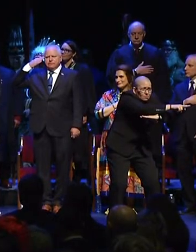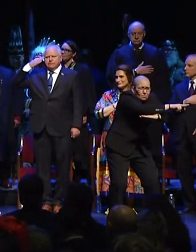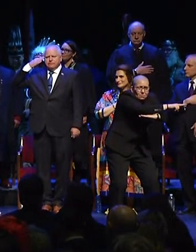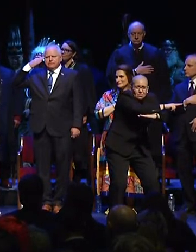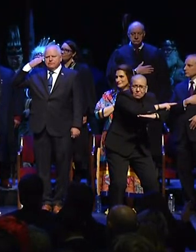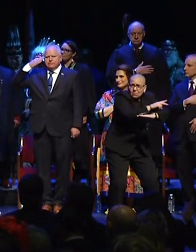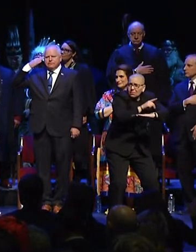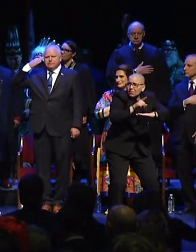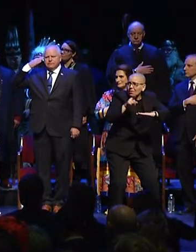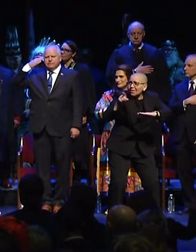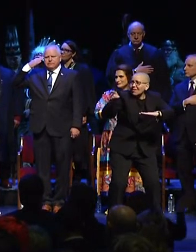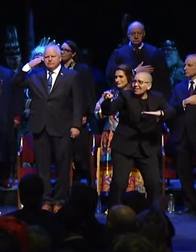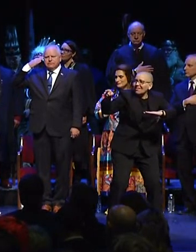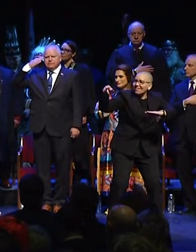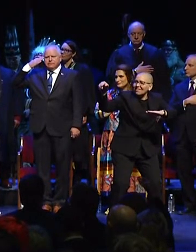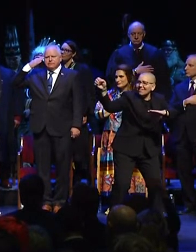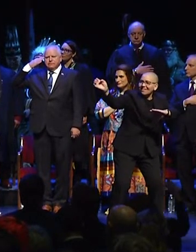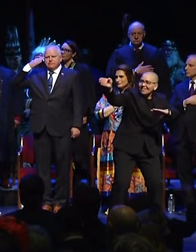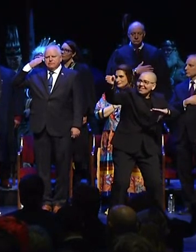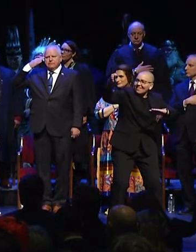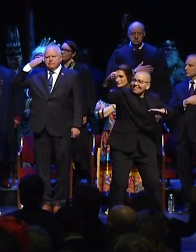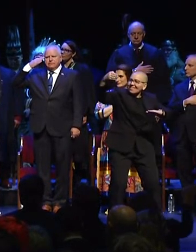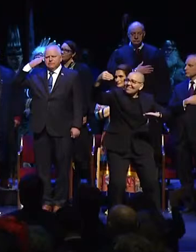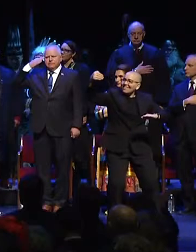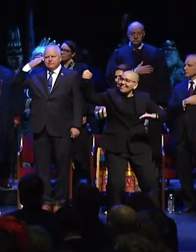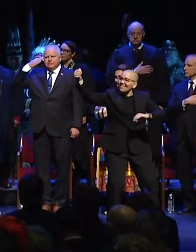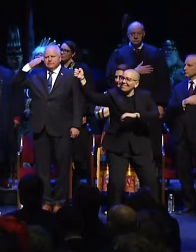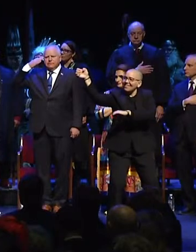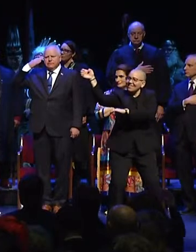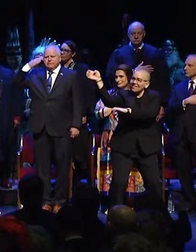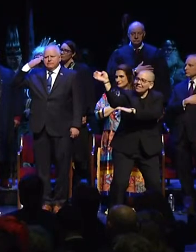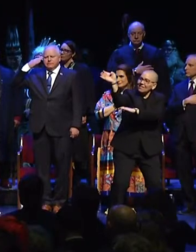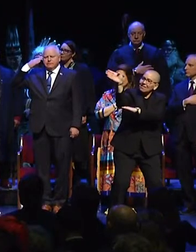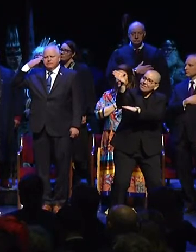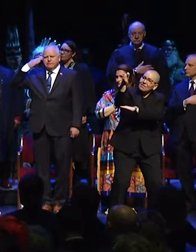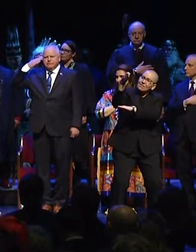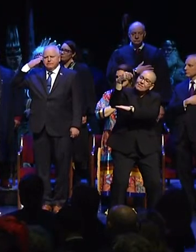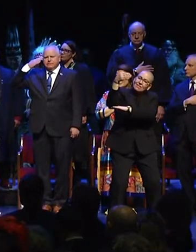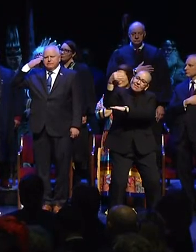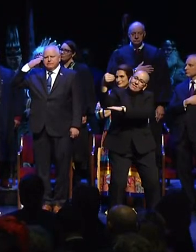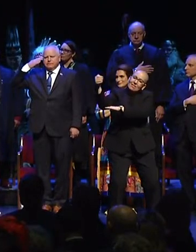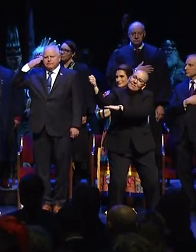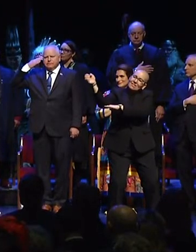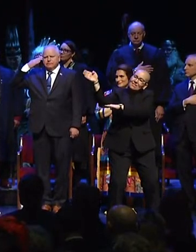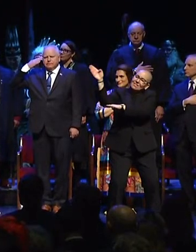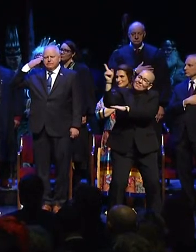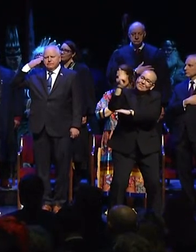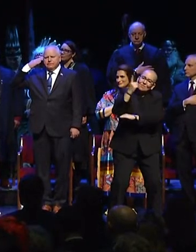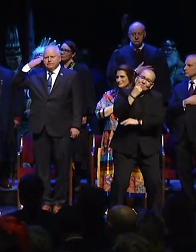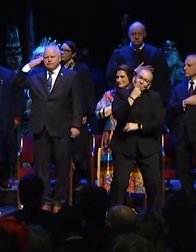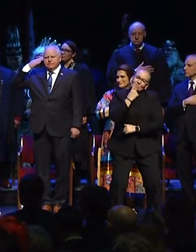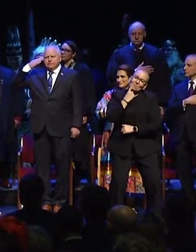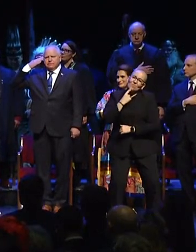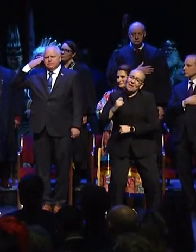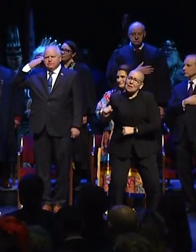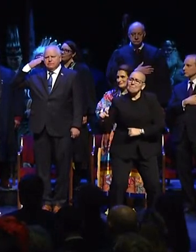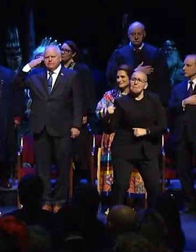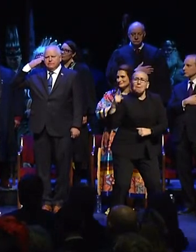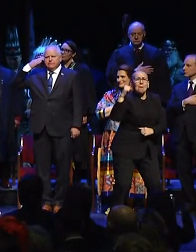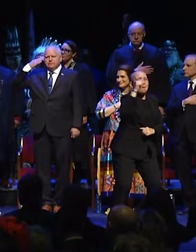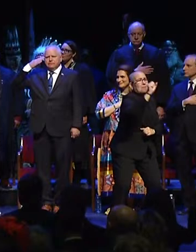so gallantly streaming, and the rockets